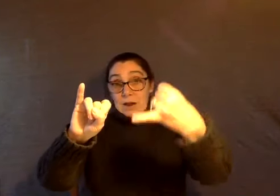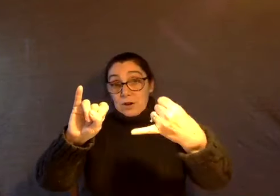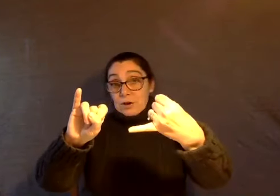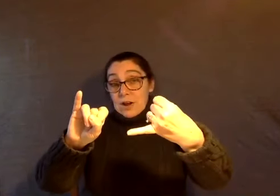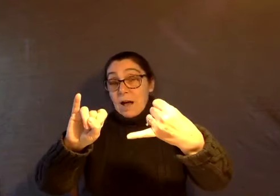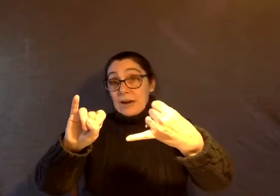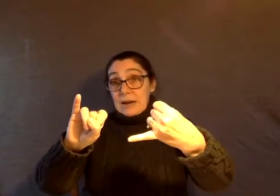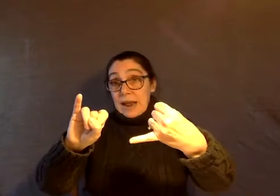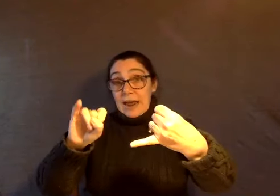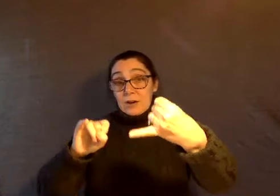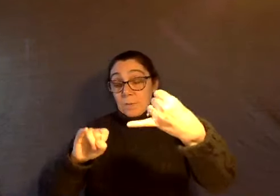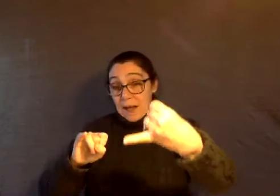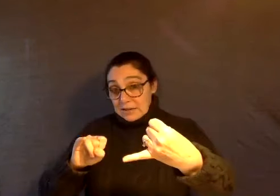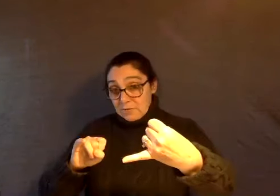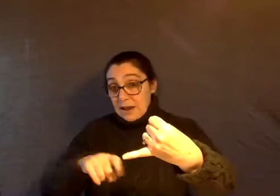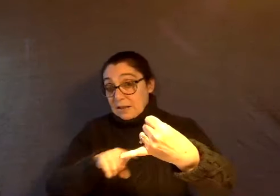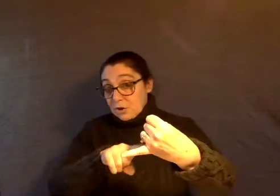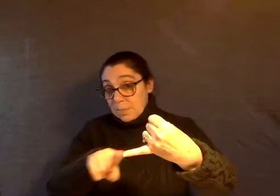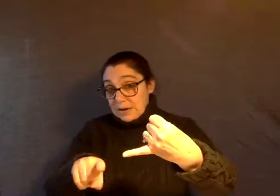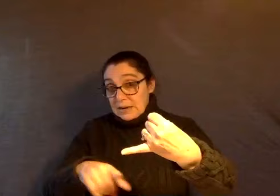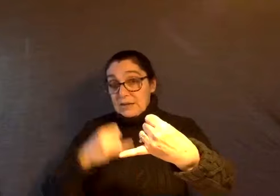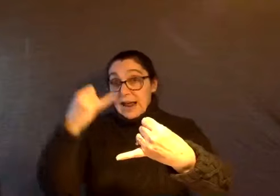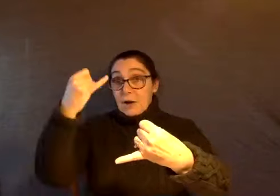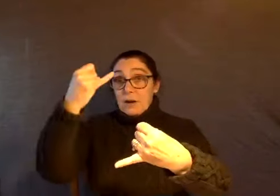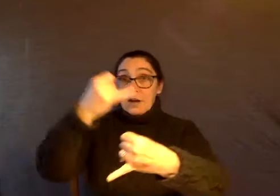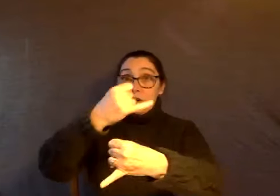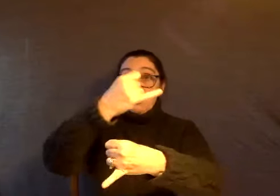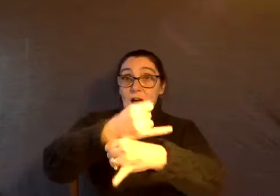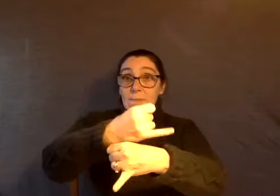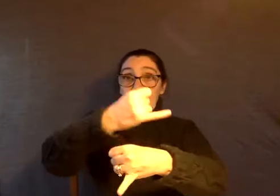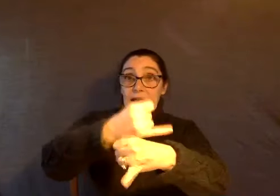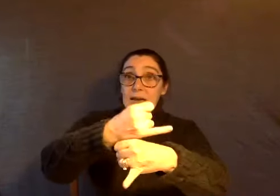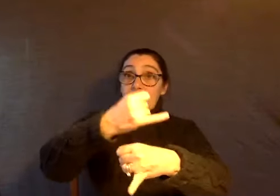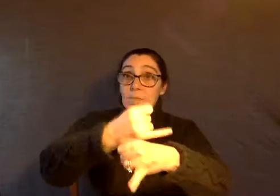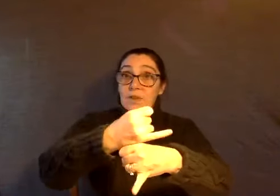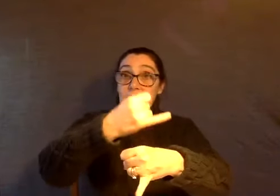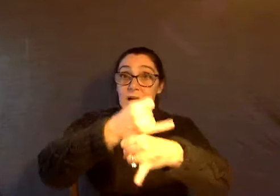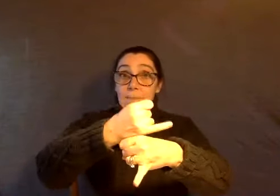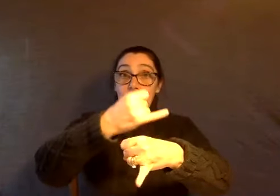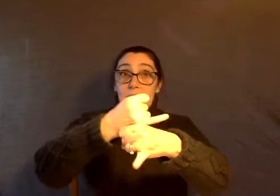Your dominant hand, your passive hand, your pinky is down. Your dominant hand comes on top.